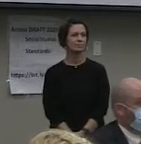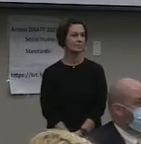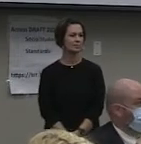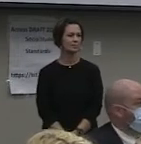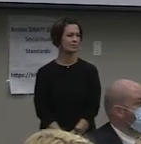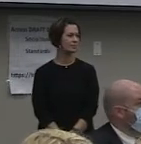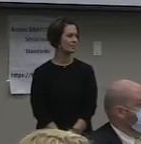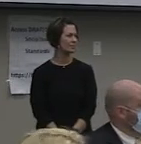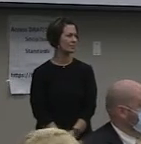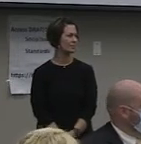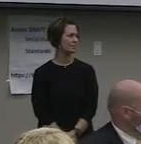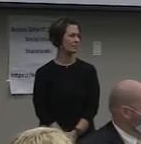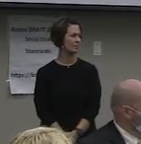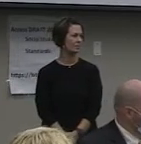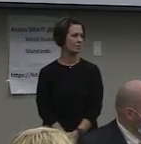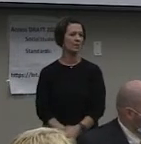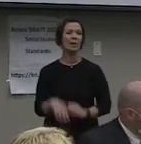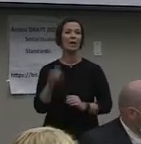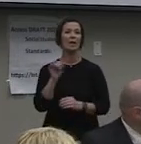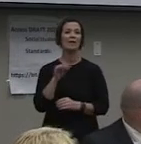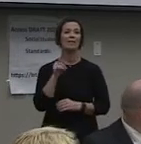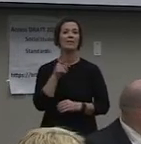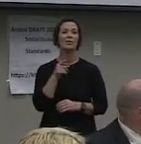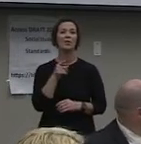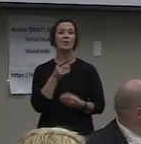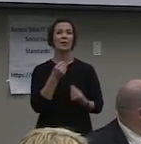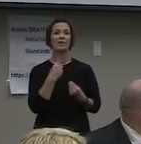motion. And if you'll bear with us for just a minute, it's going to take a minute.